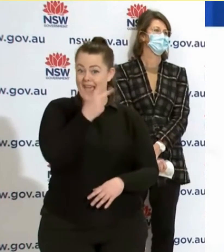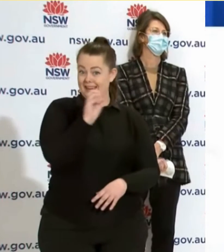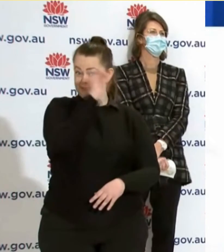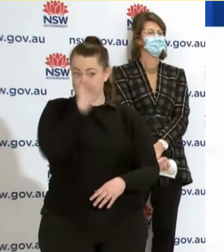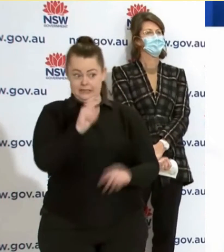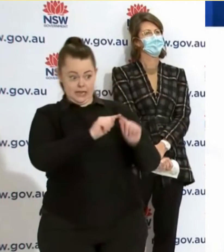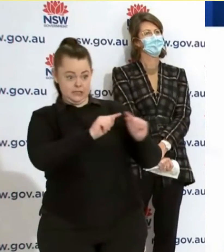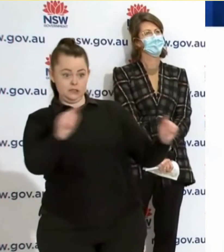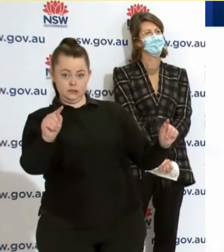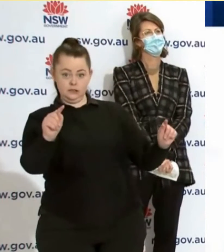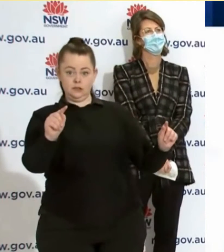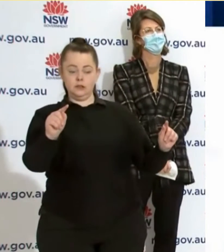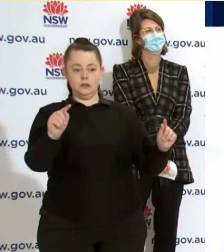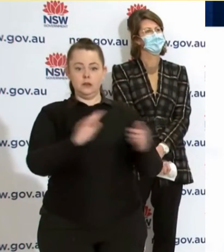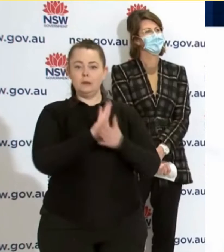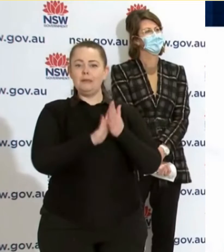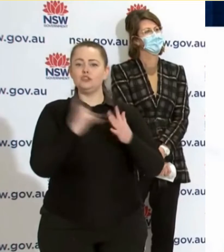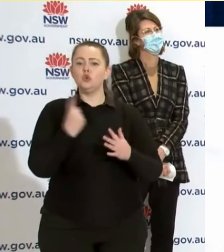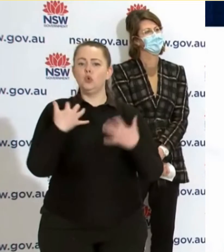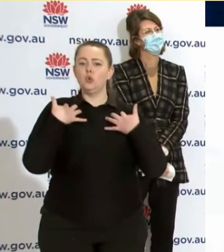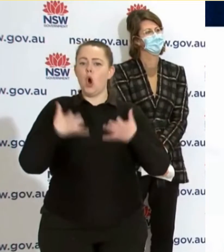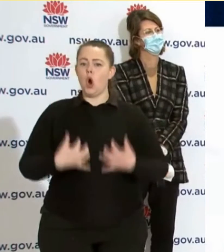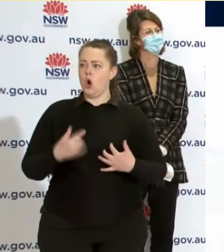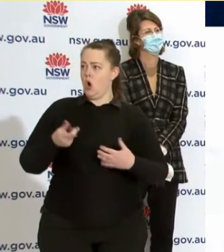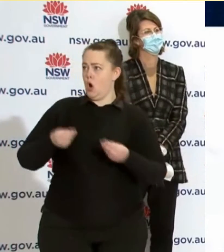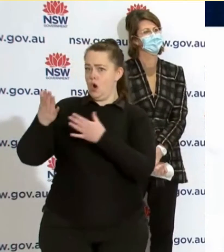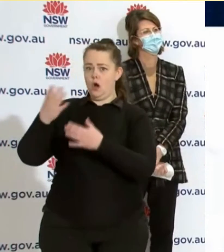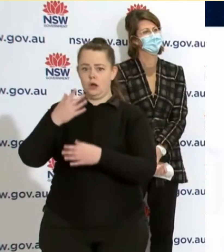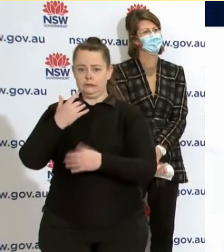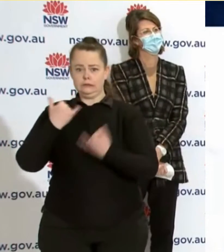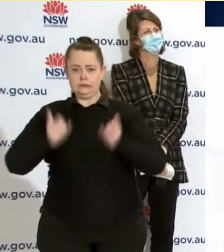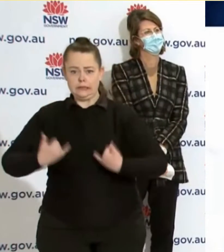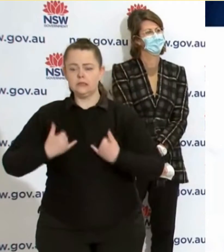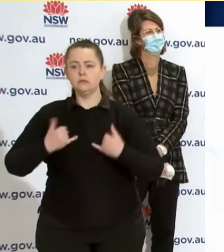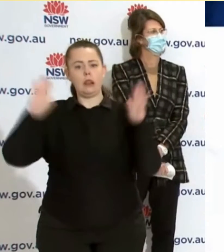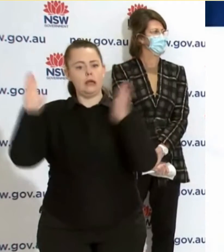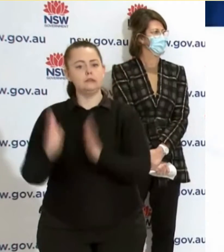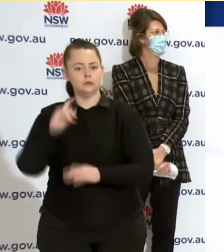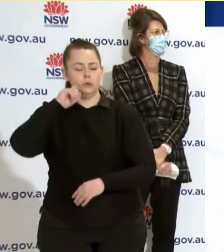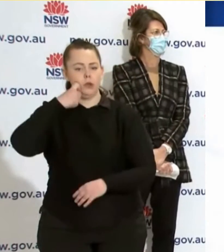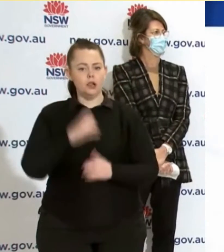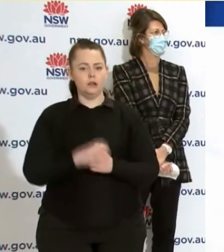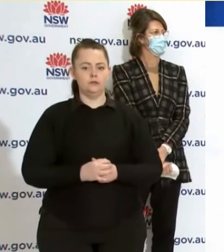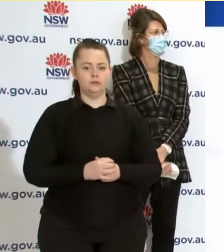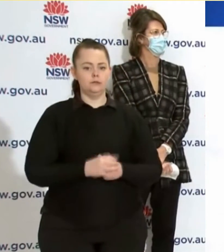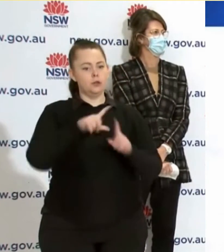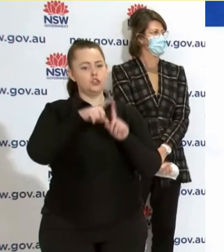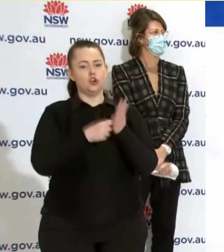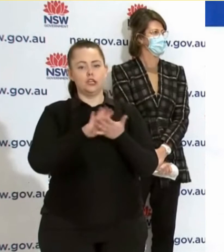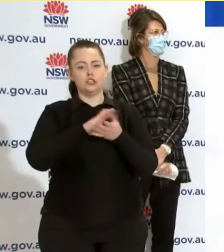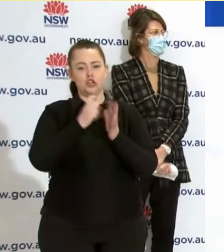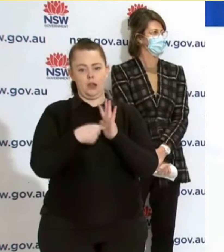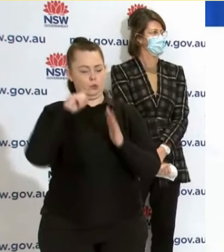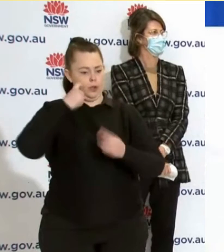already been in the community, the rate of hospitalisation can further decline rather than increase. But I'll get Dr. Chant to explain that from a medical perspective.